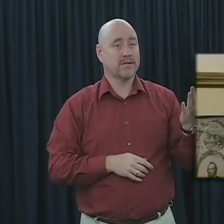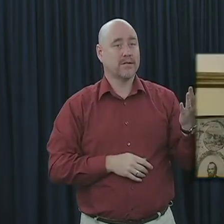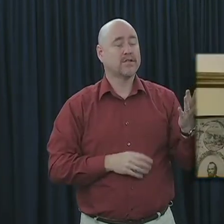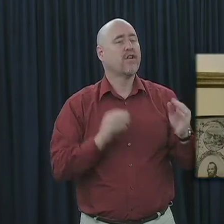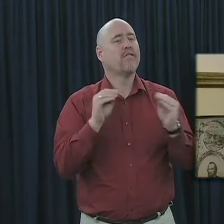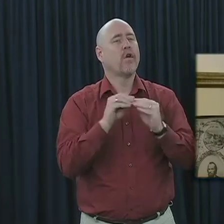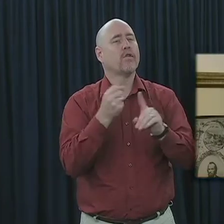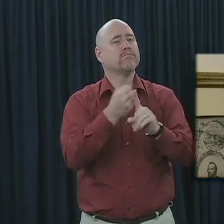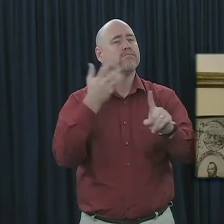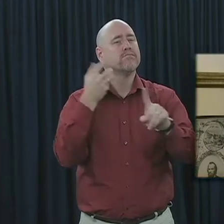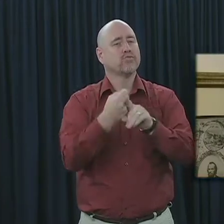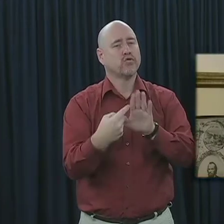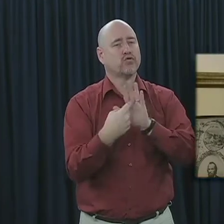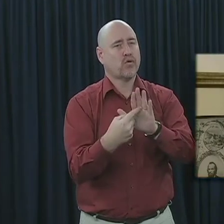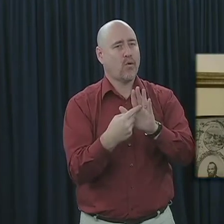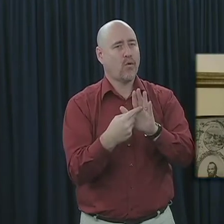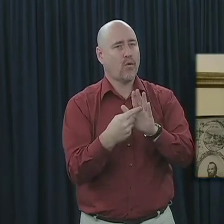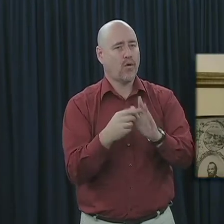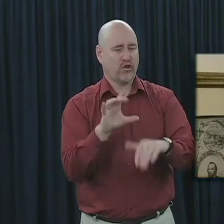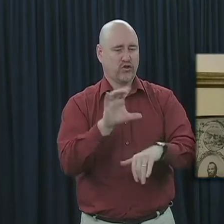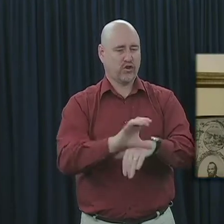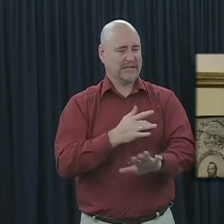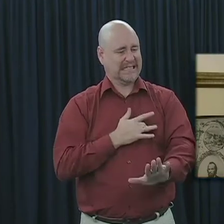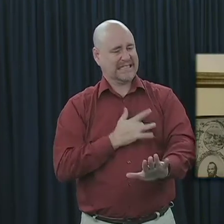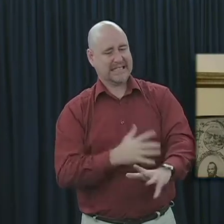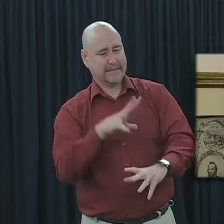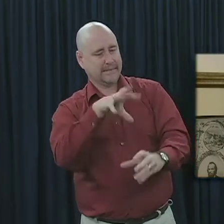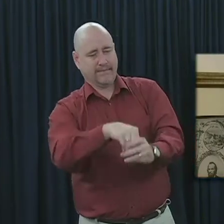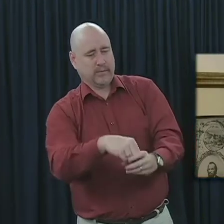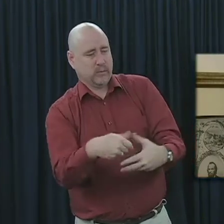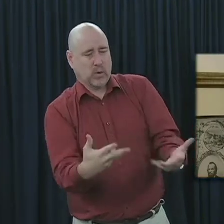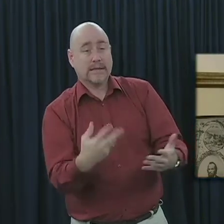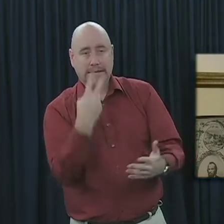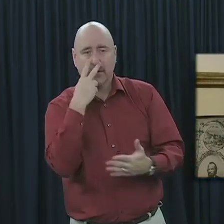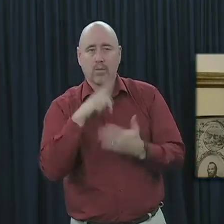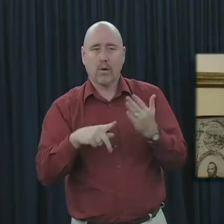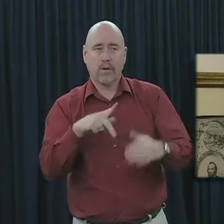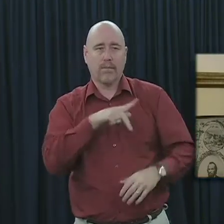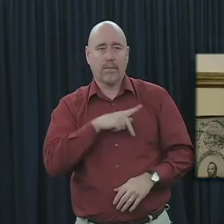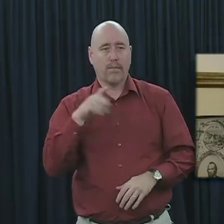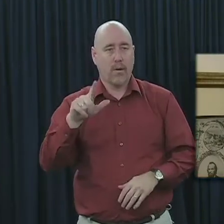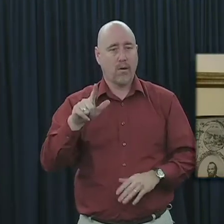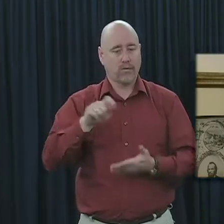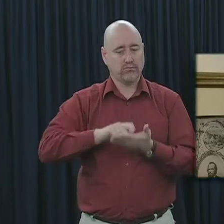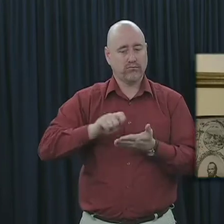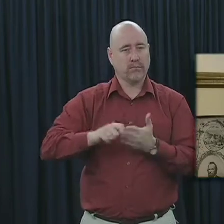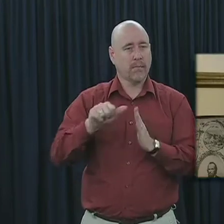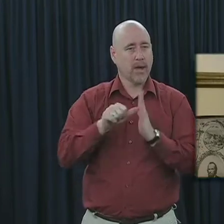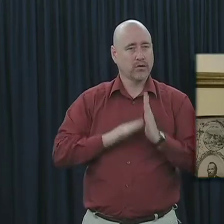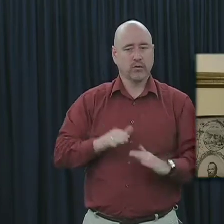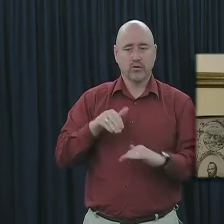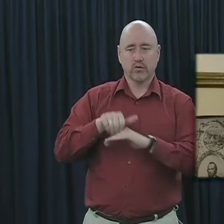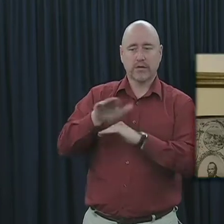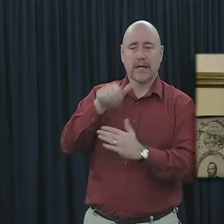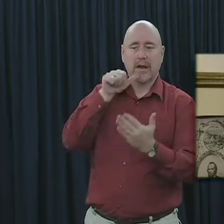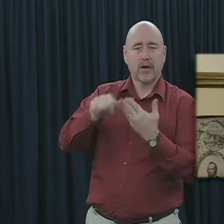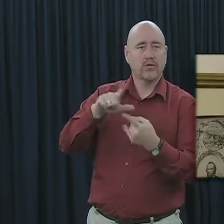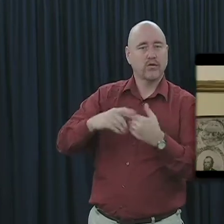illustrate the nature and essence of the church, let's observe what the Apostle Paul wrote to a young evangelist by the name of Timothy.